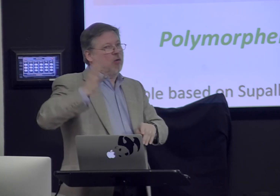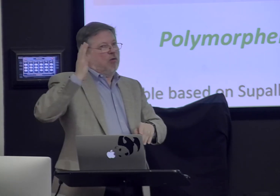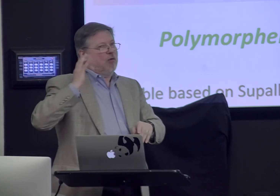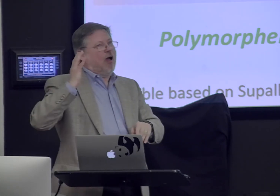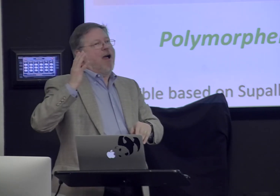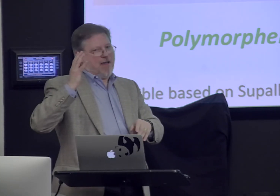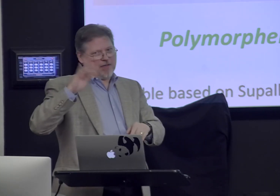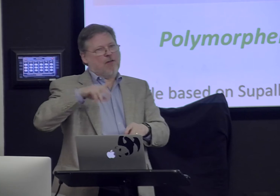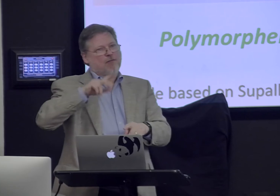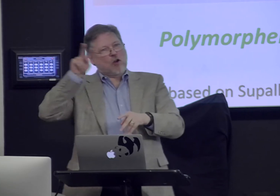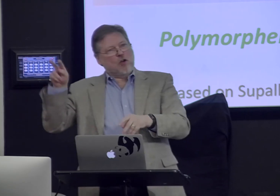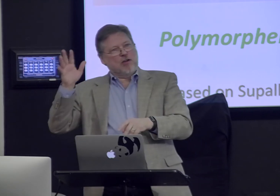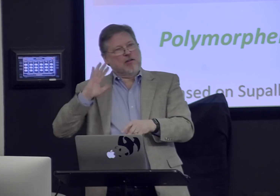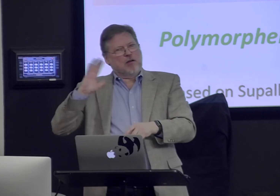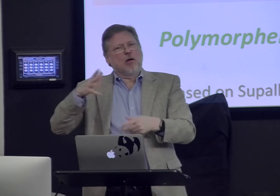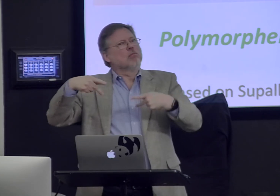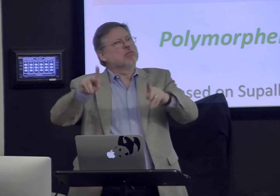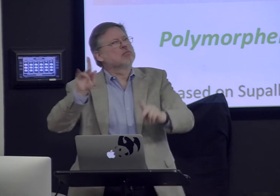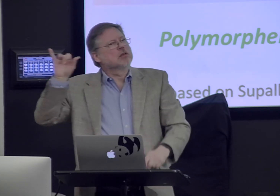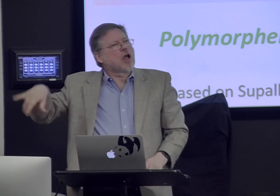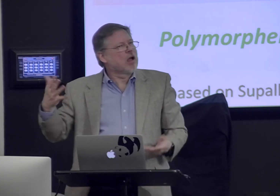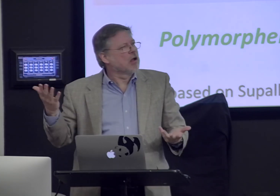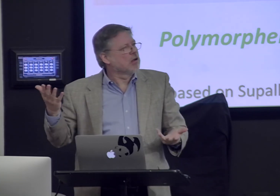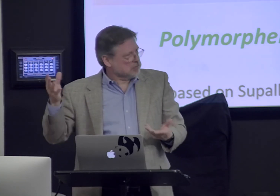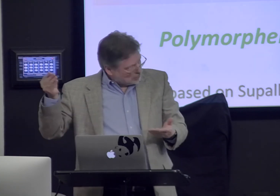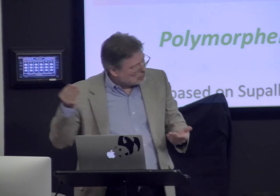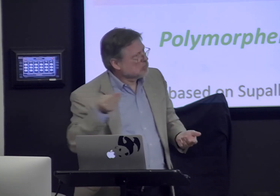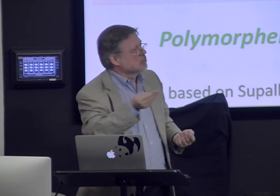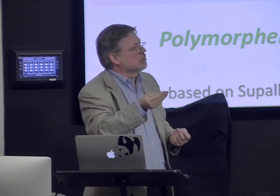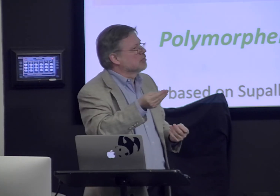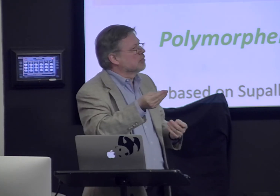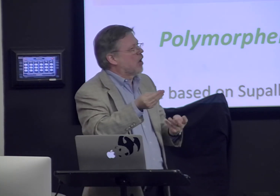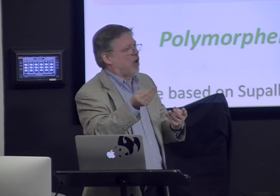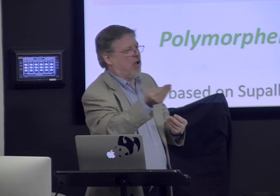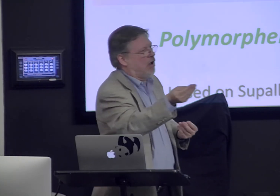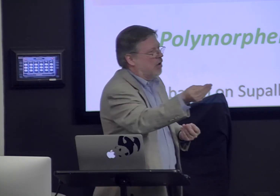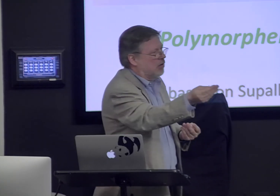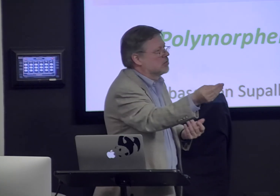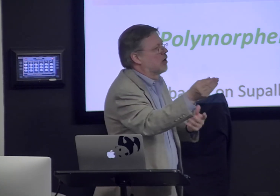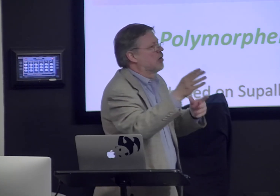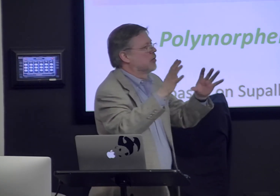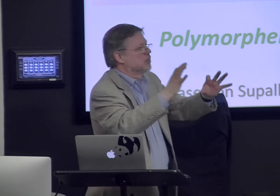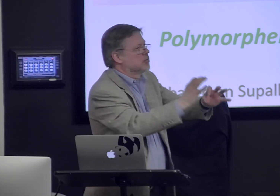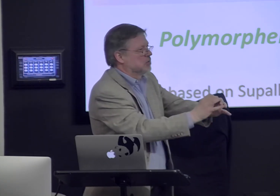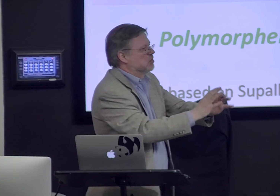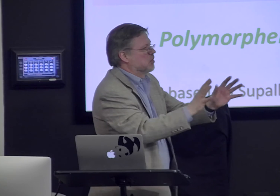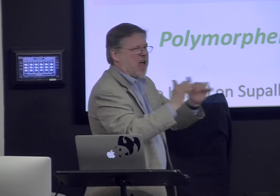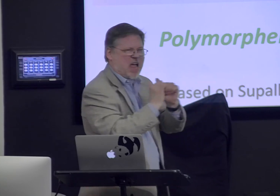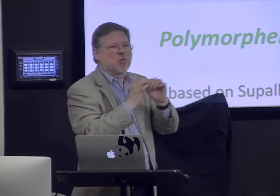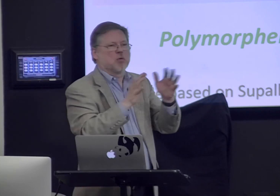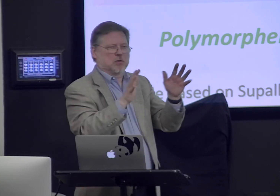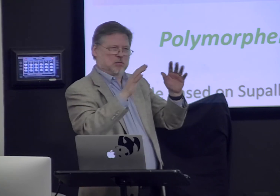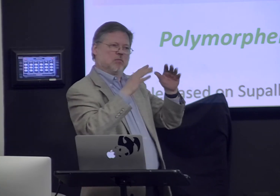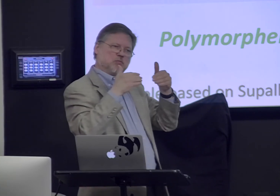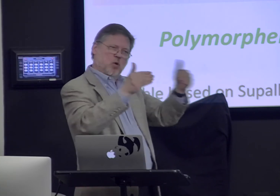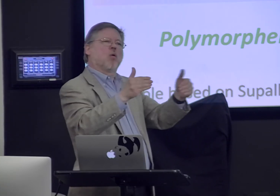have in our lexicon, that some of which would have been used 100 years ago, some of which